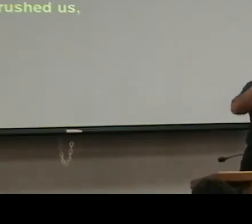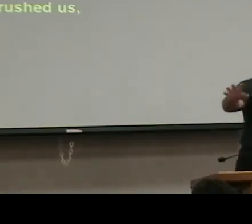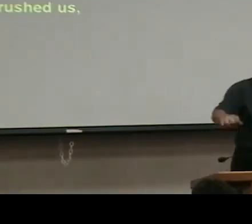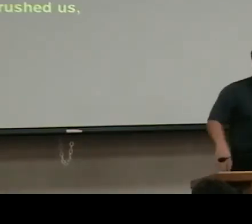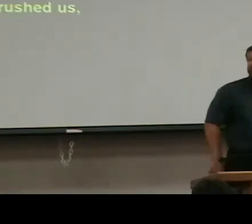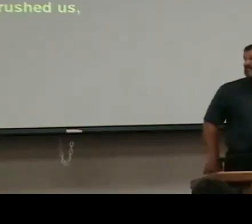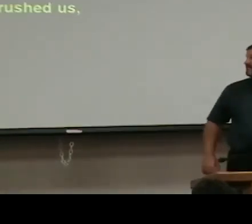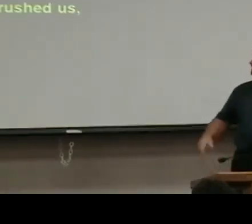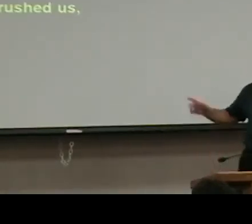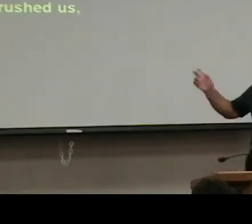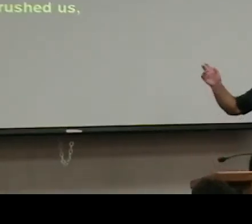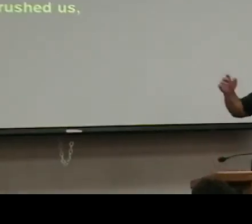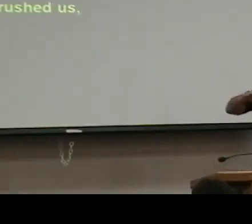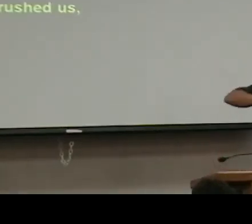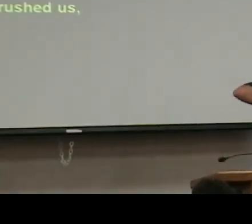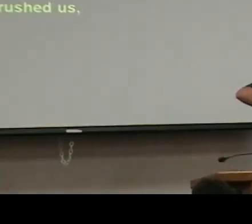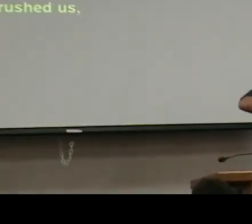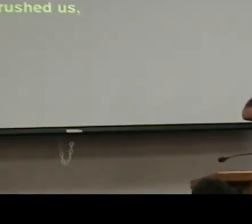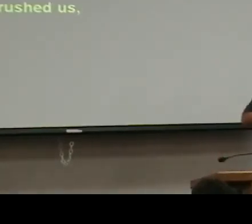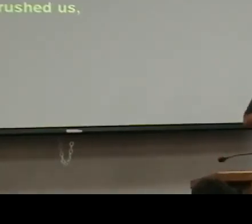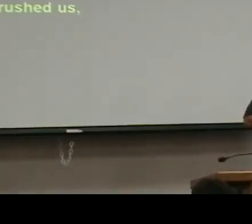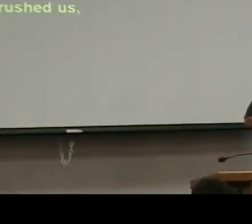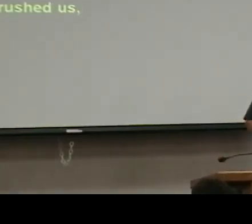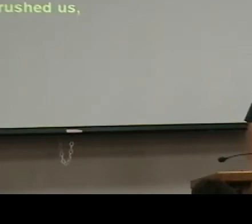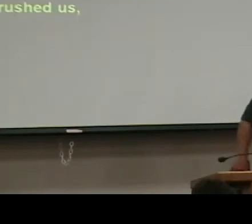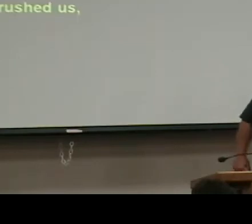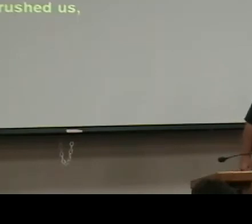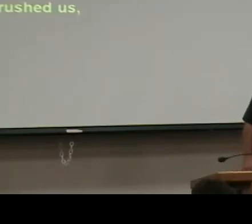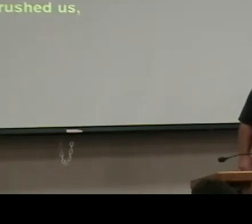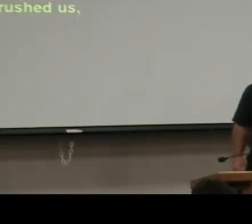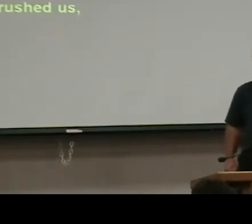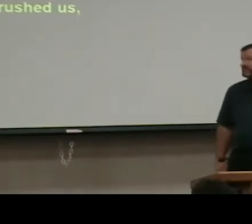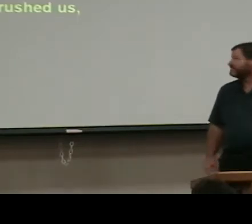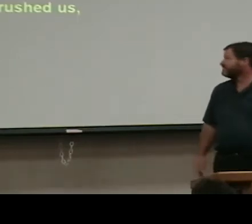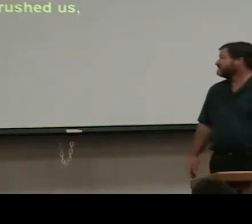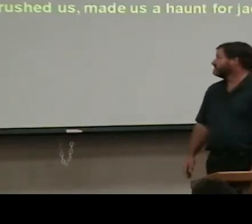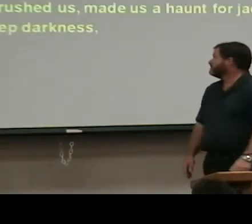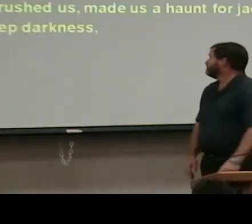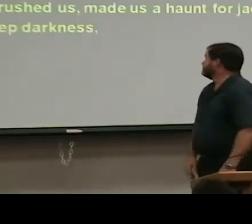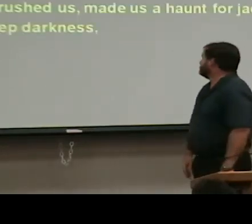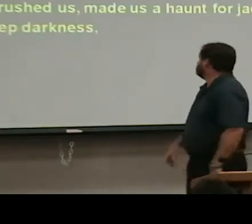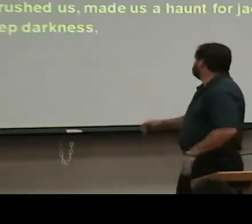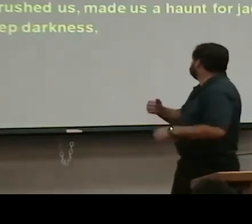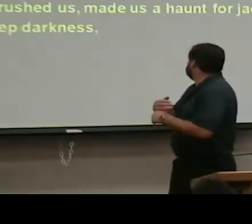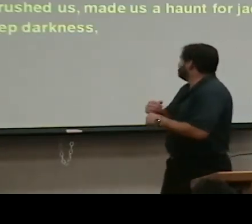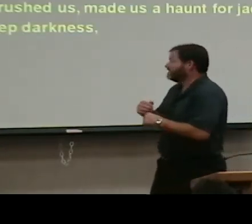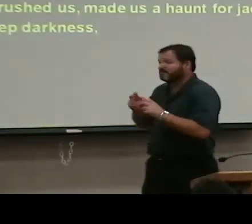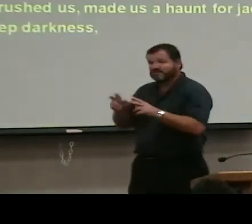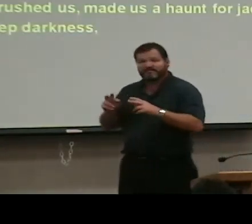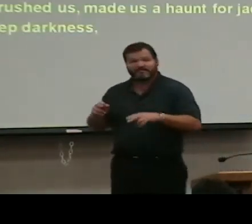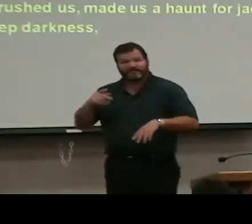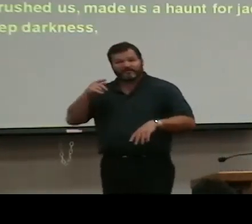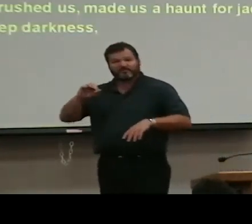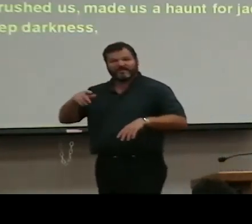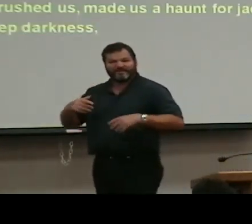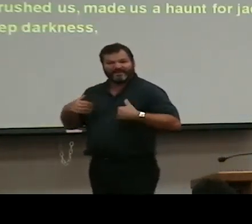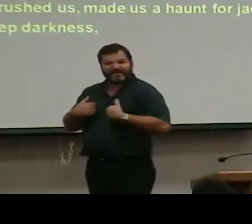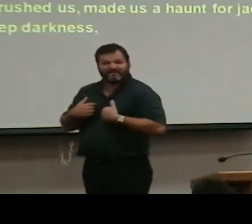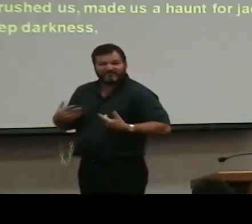Reviled. They say awful things. Put us under pressure, crushing us. You covered us.